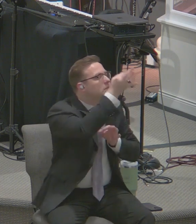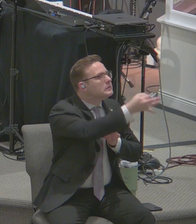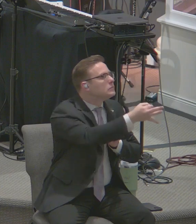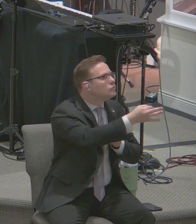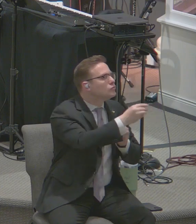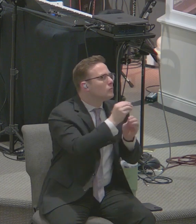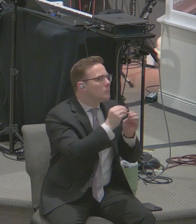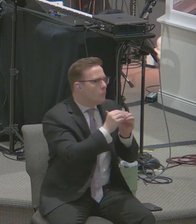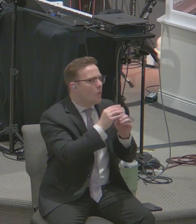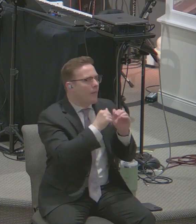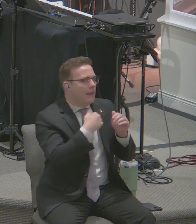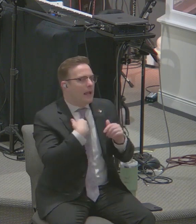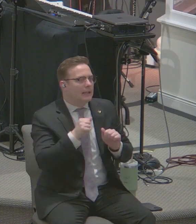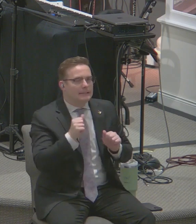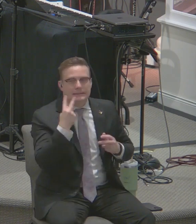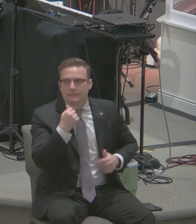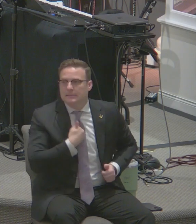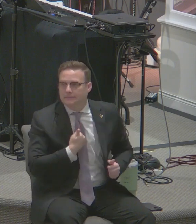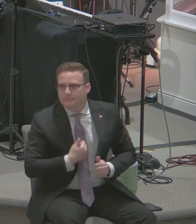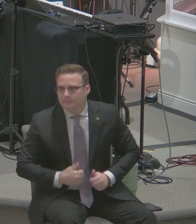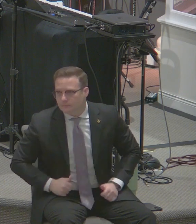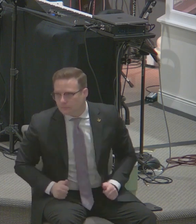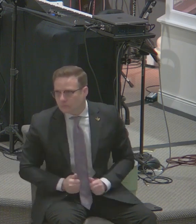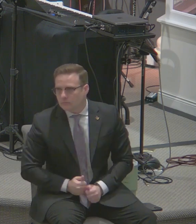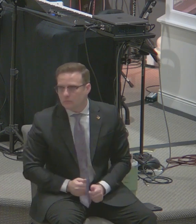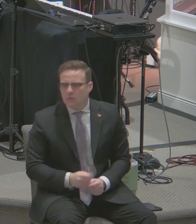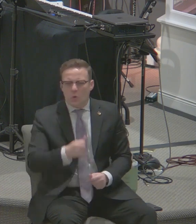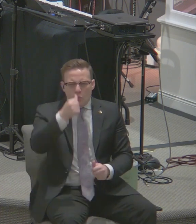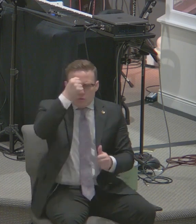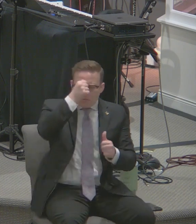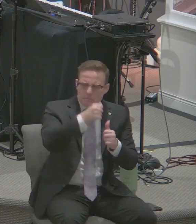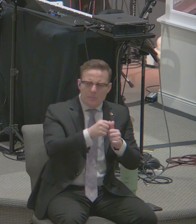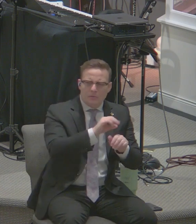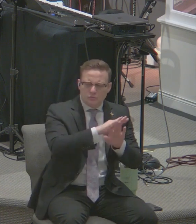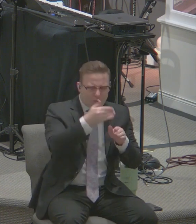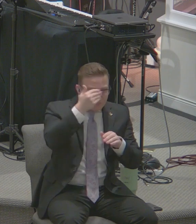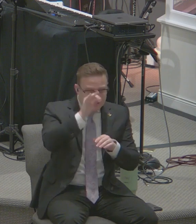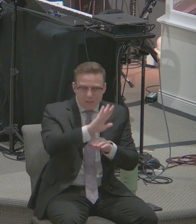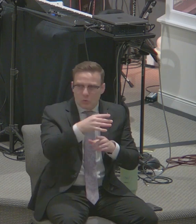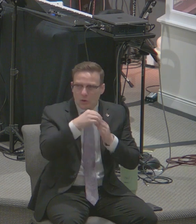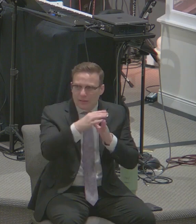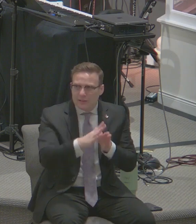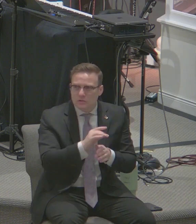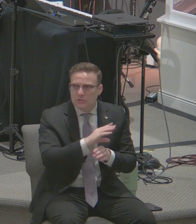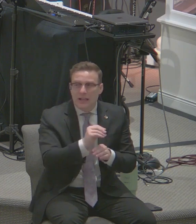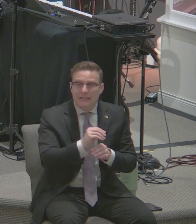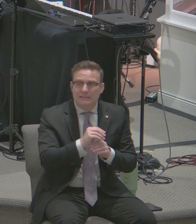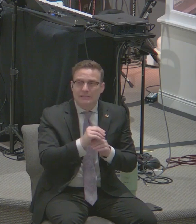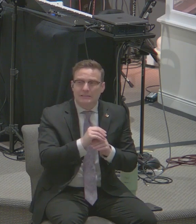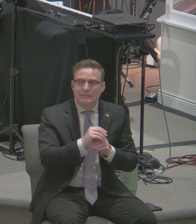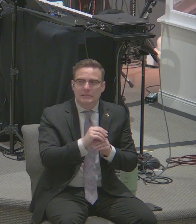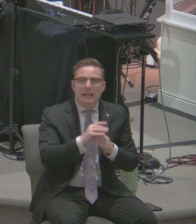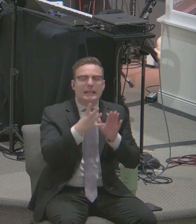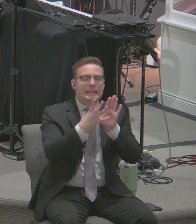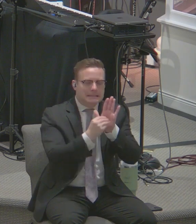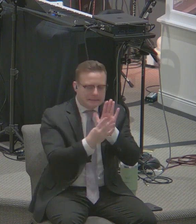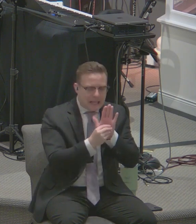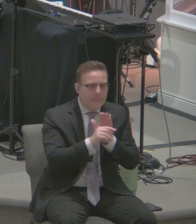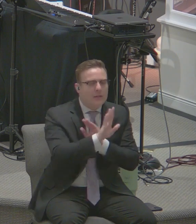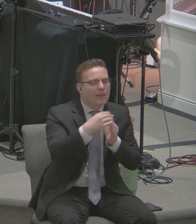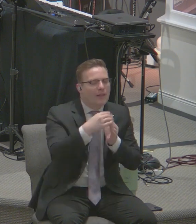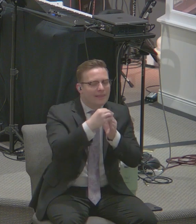God. Consider the outcome of their way of life and imitate their